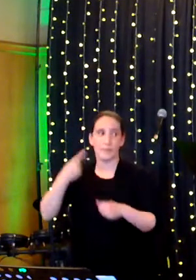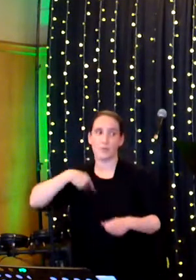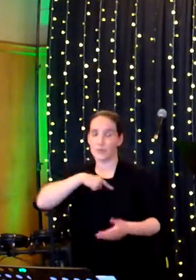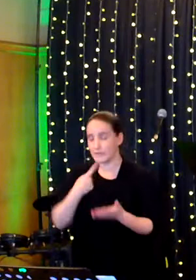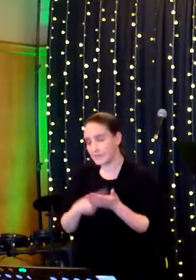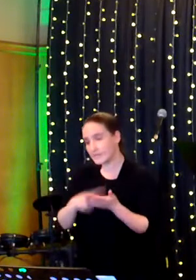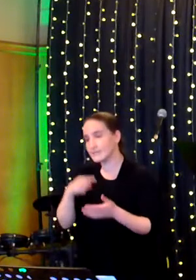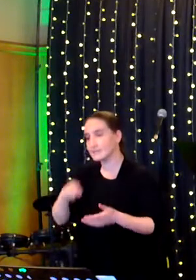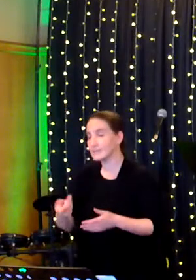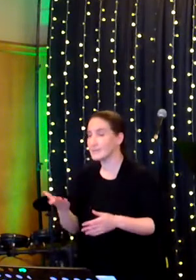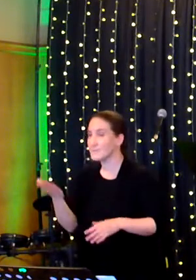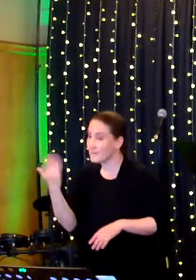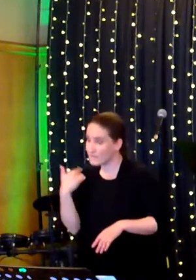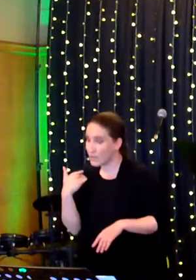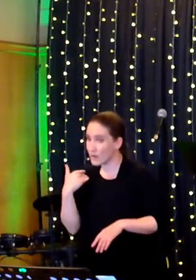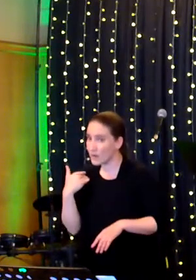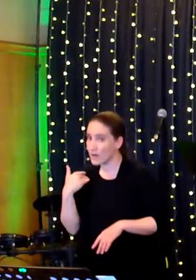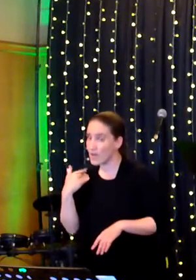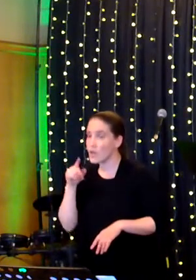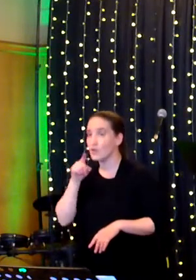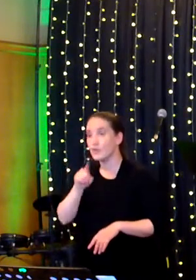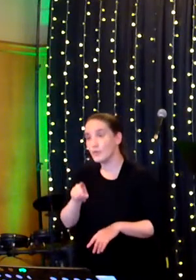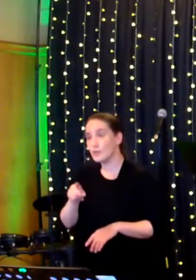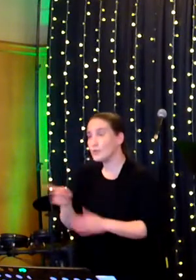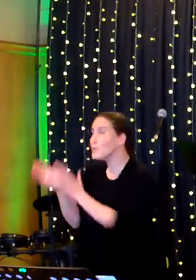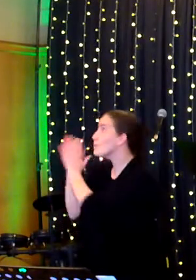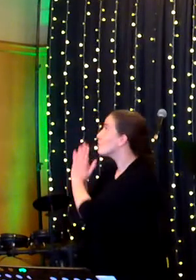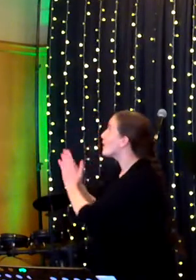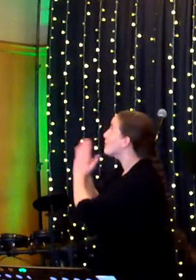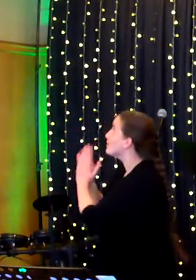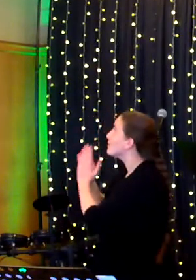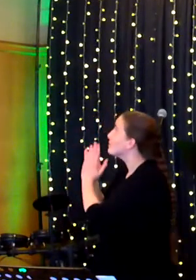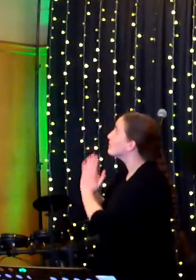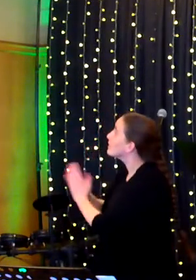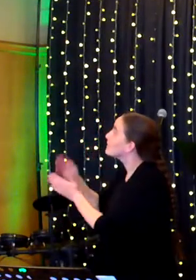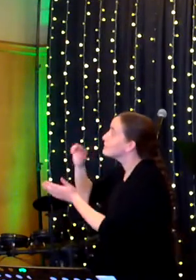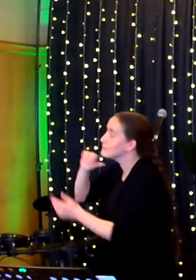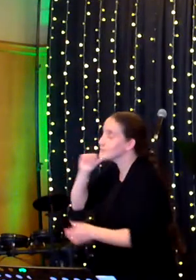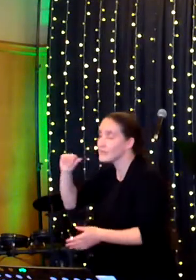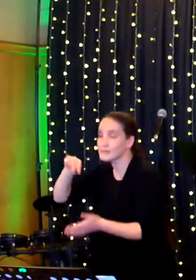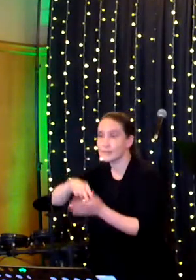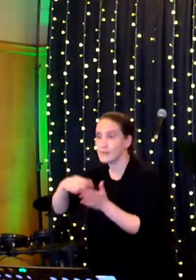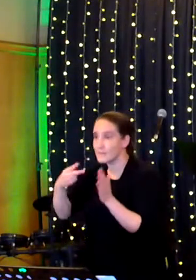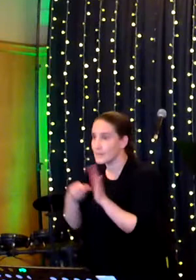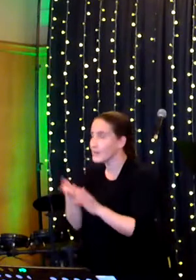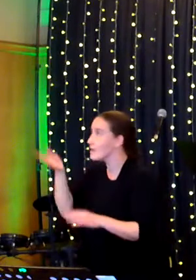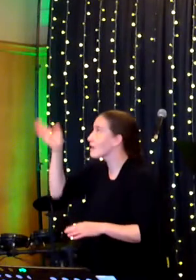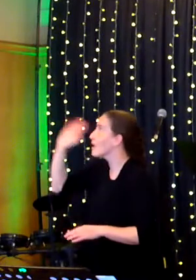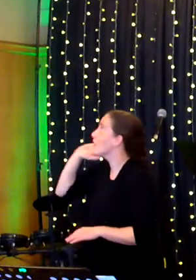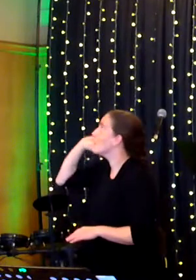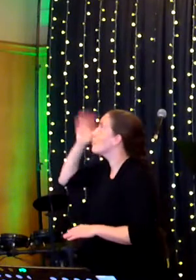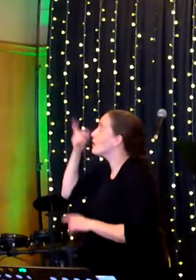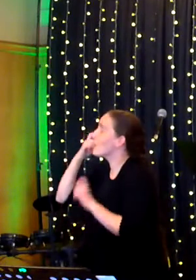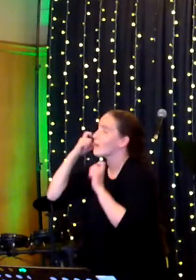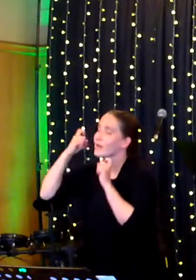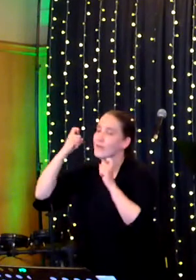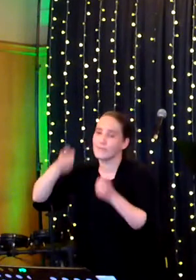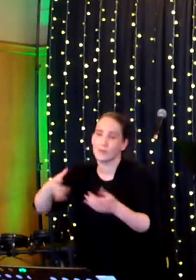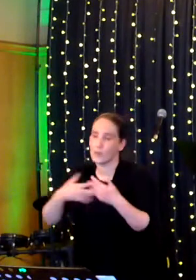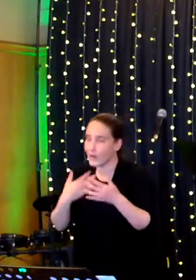you pray for something doesn't mean that God's going to answer you for what you ask him for, right? He's not a cosmic vending machine,